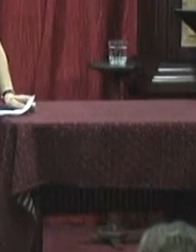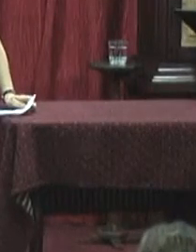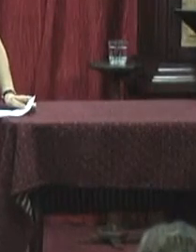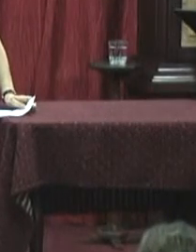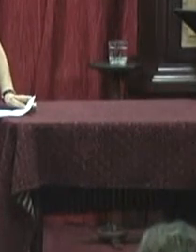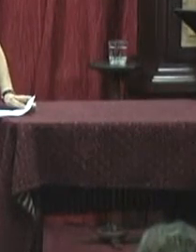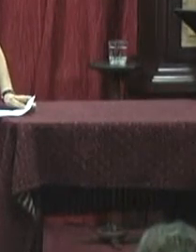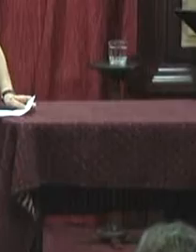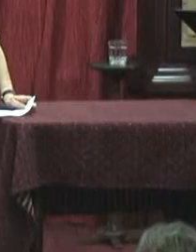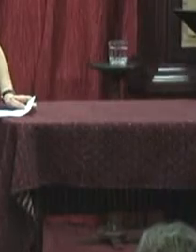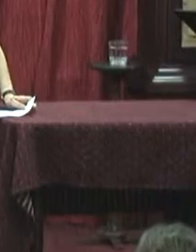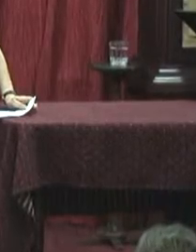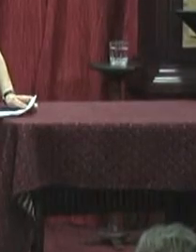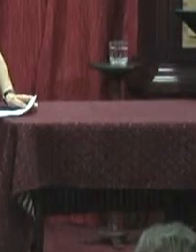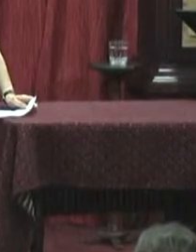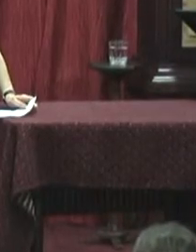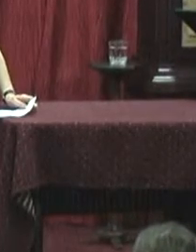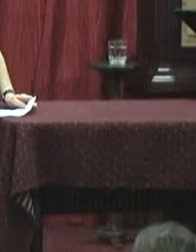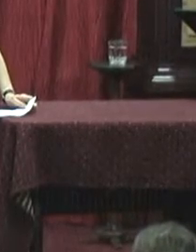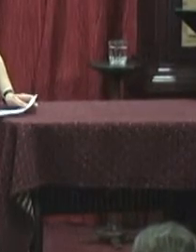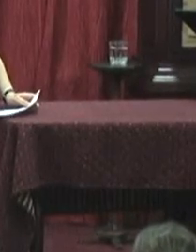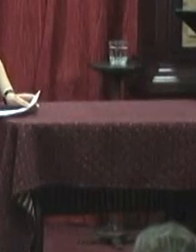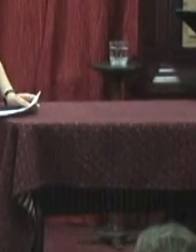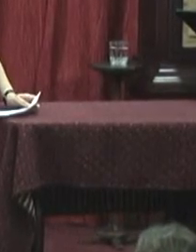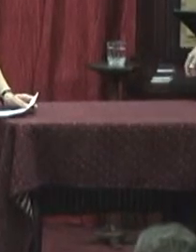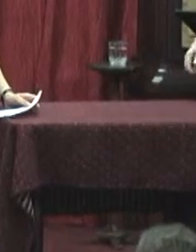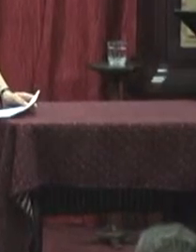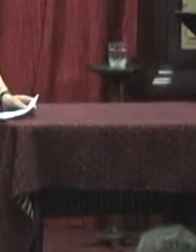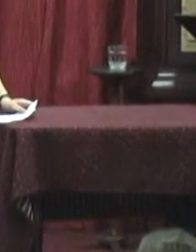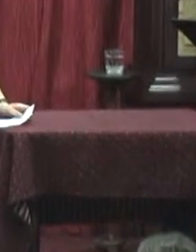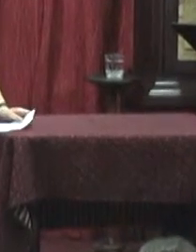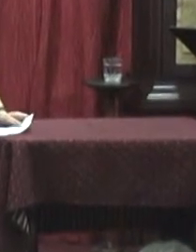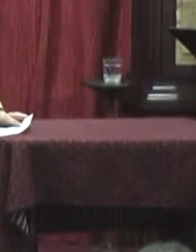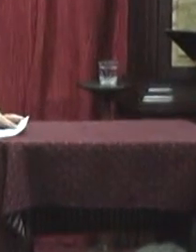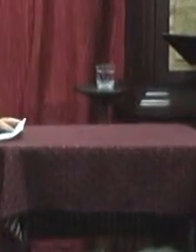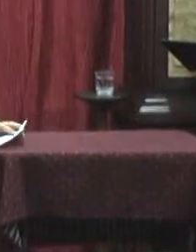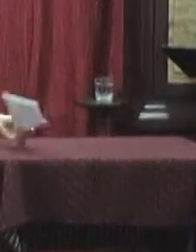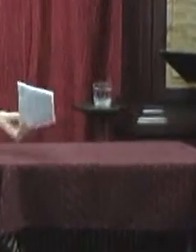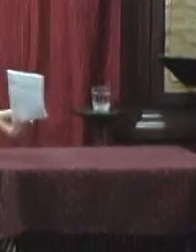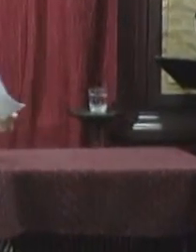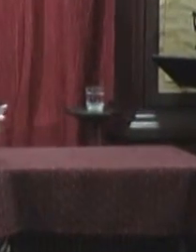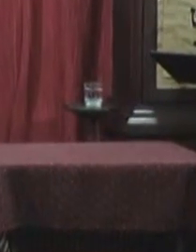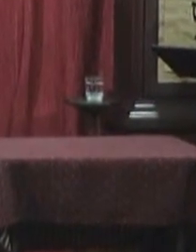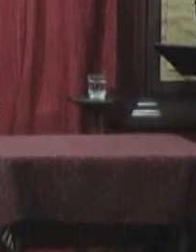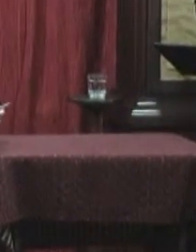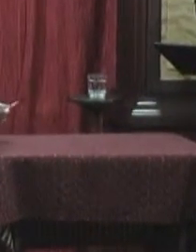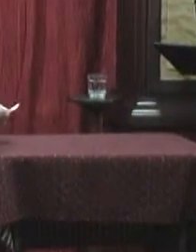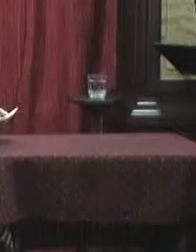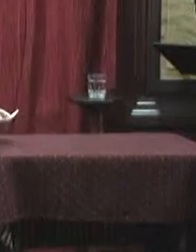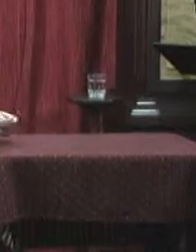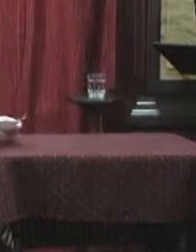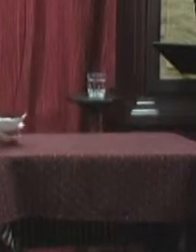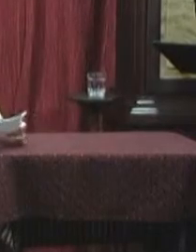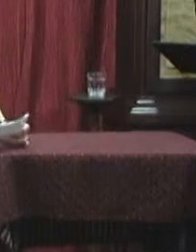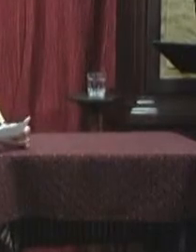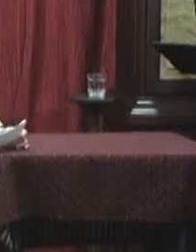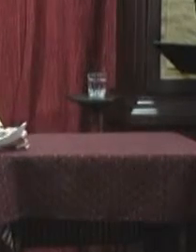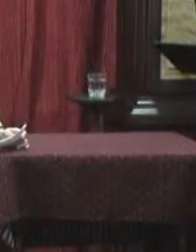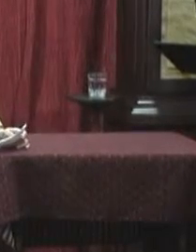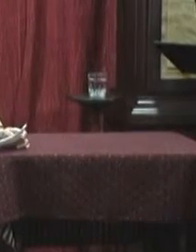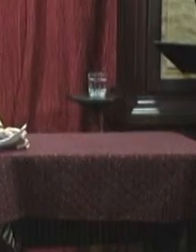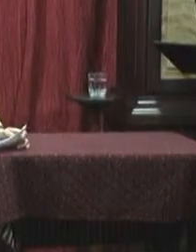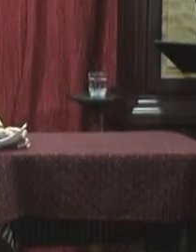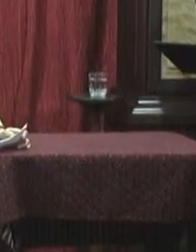When I was thinking about what am I thankful for, I mean, I could just talk for hours, but we don't have